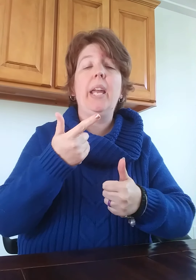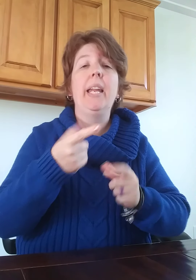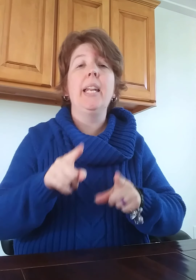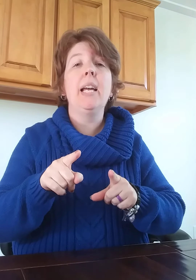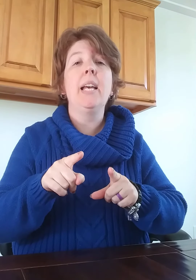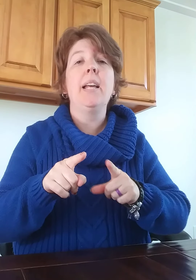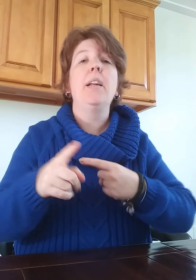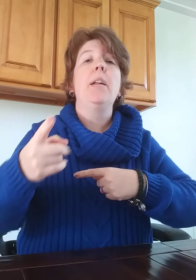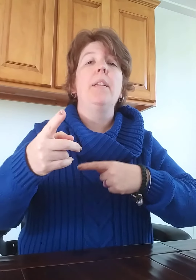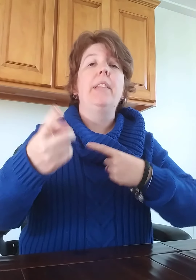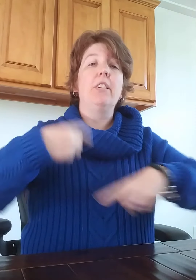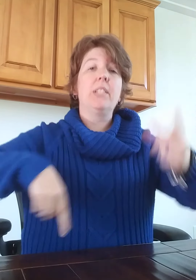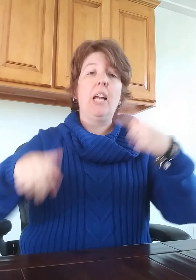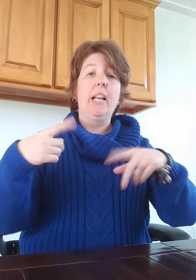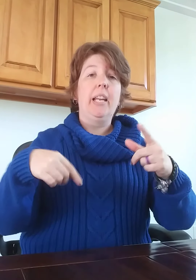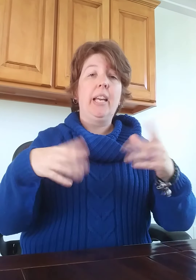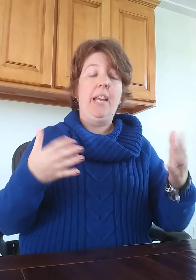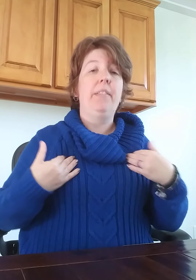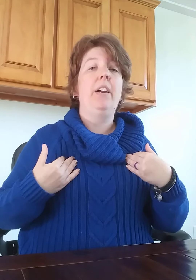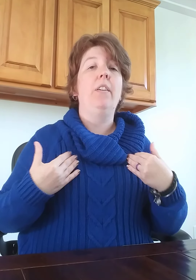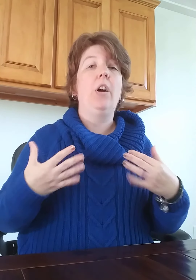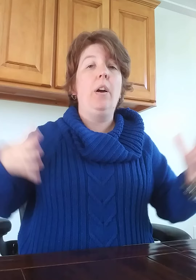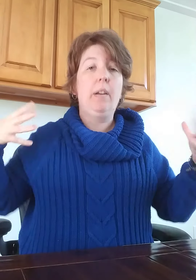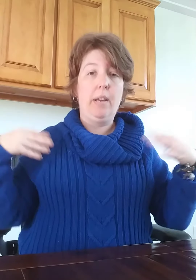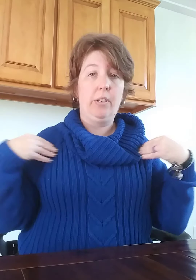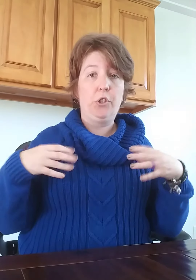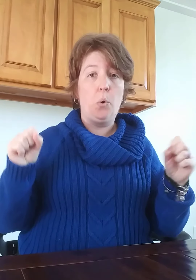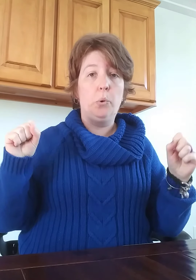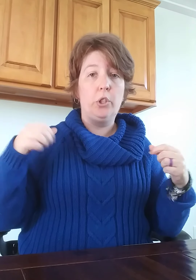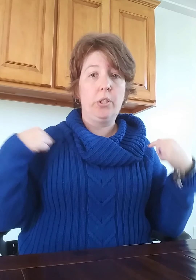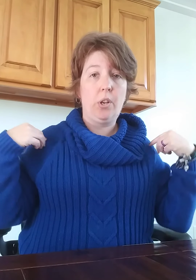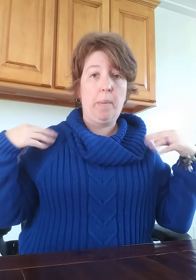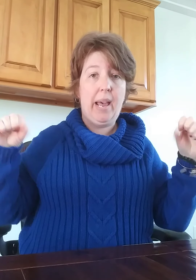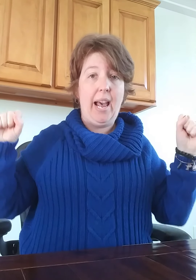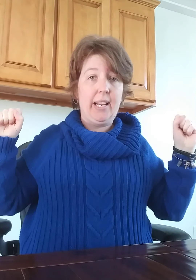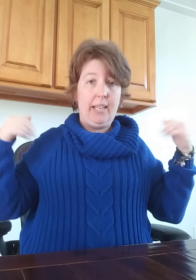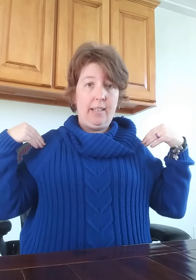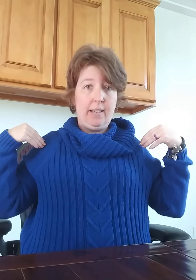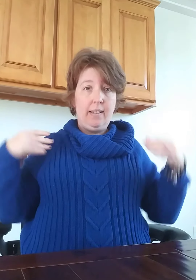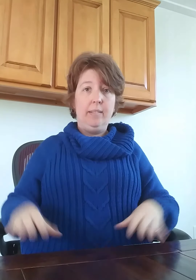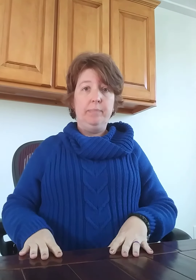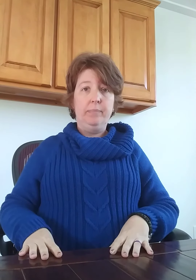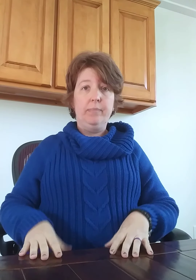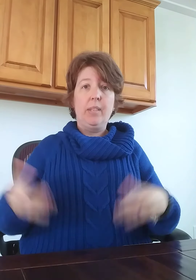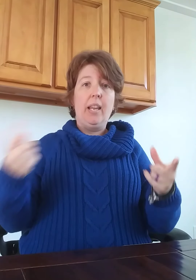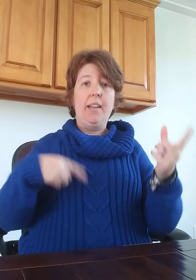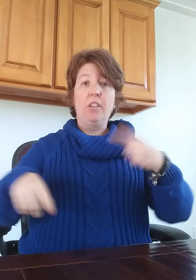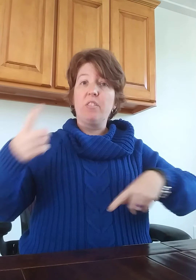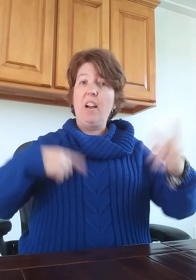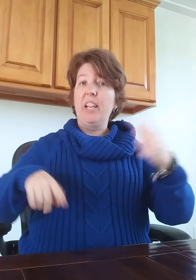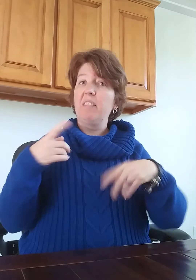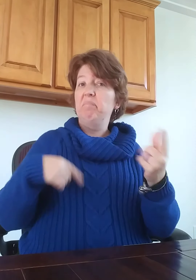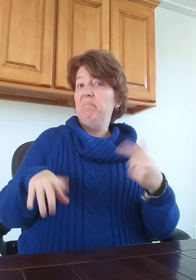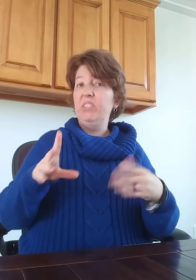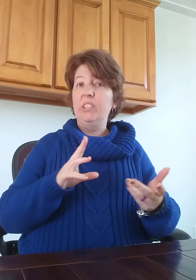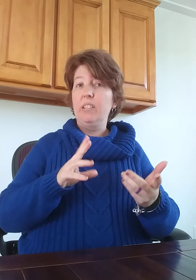When they're signing and their shoulders are back and they're signing